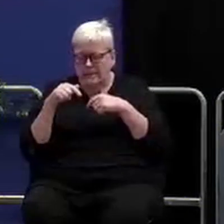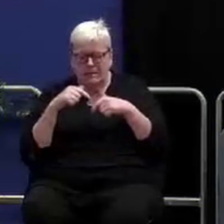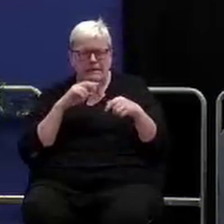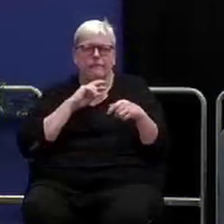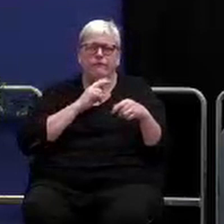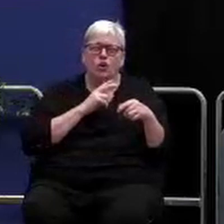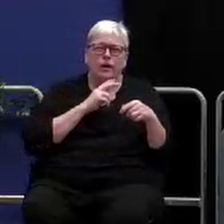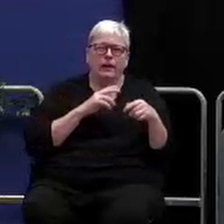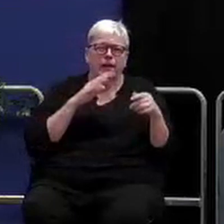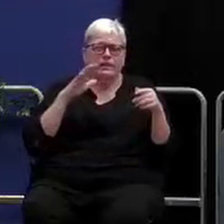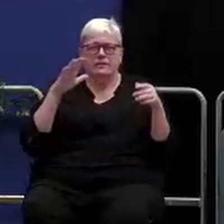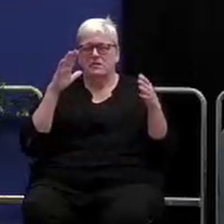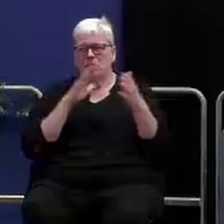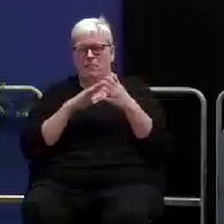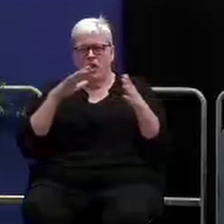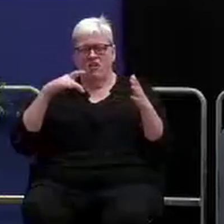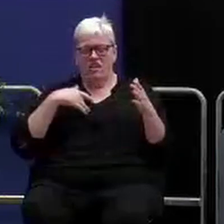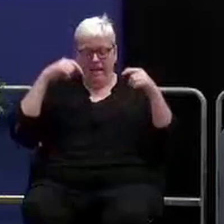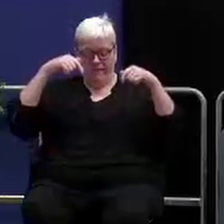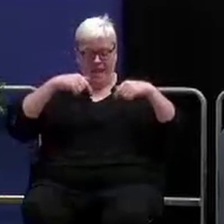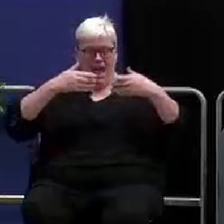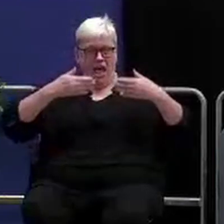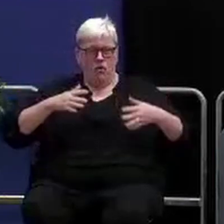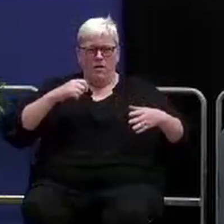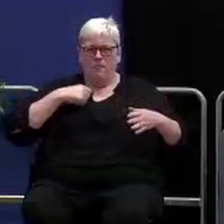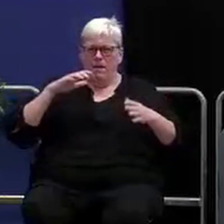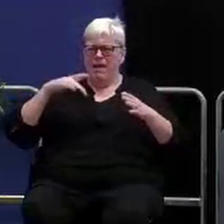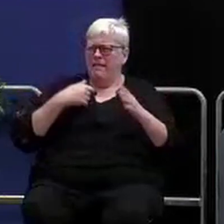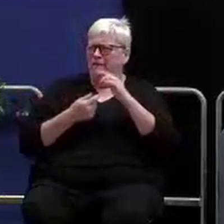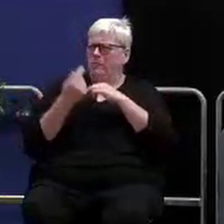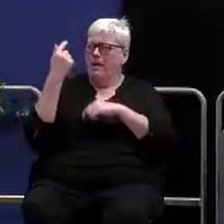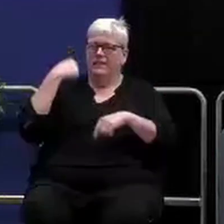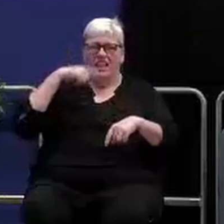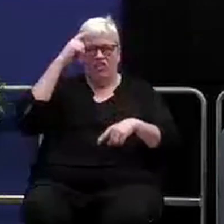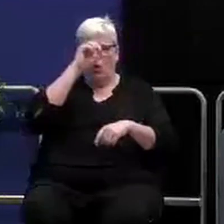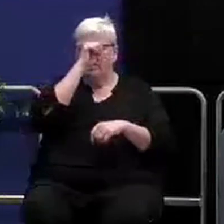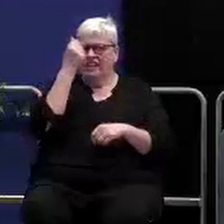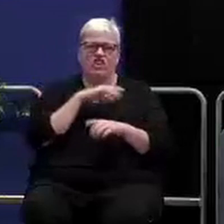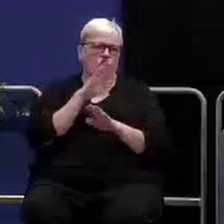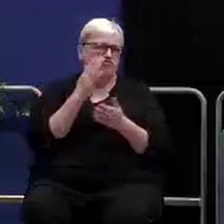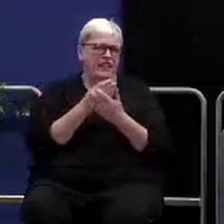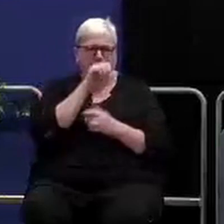mother's life would be in the present tense and my life would be in the past tense. And I thought that was so clever. It was not clever.